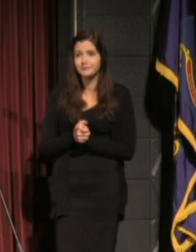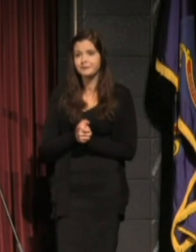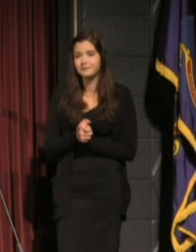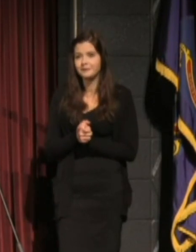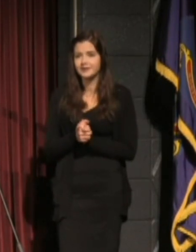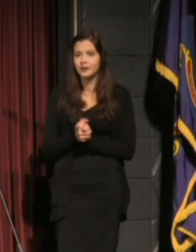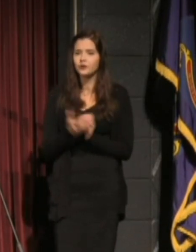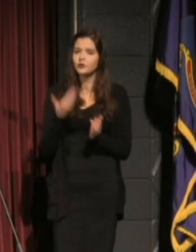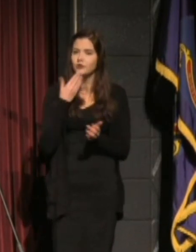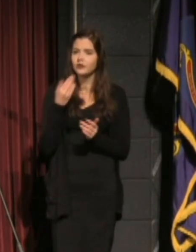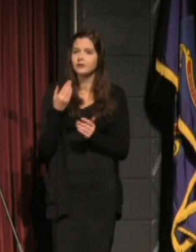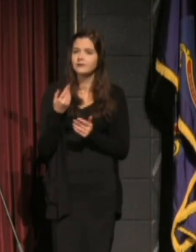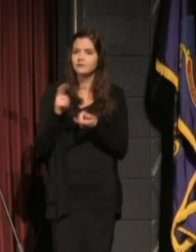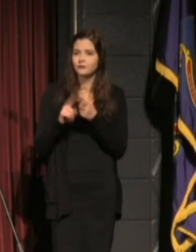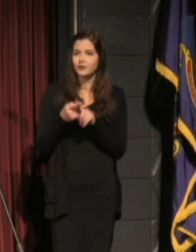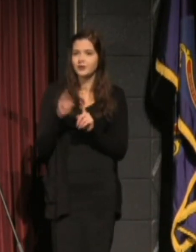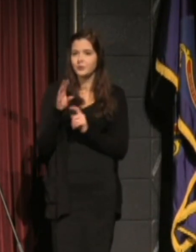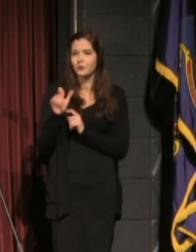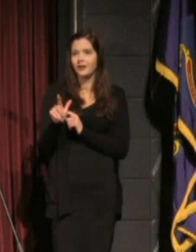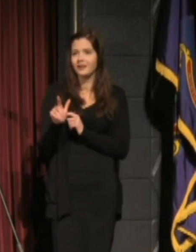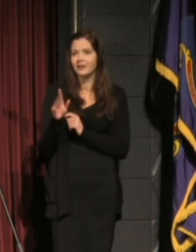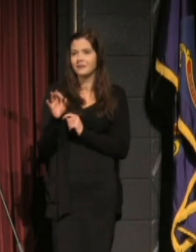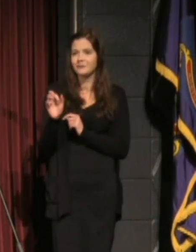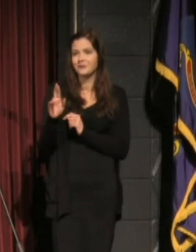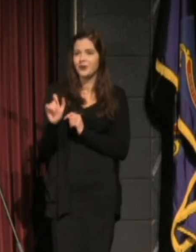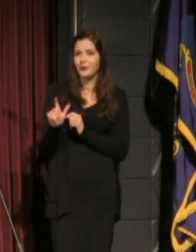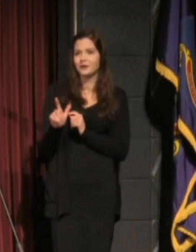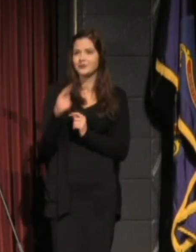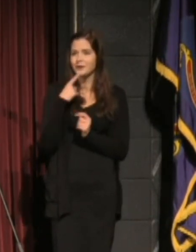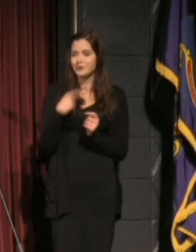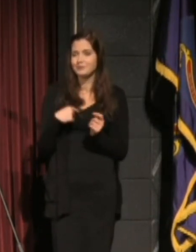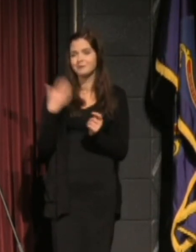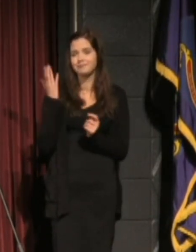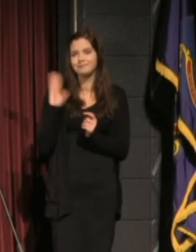My good friend Will Ferrell once told me,